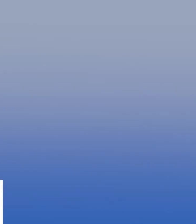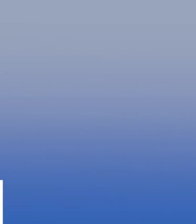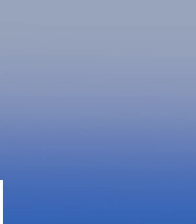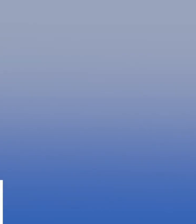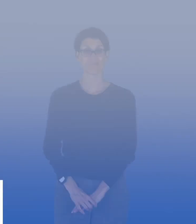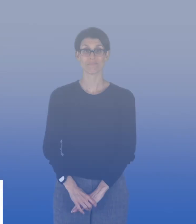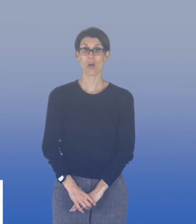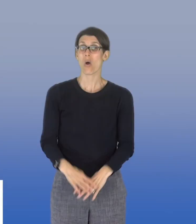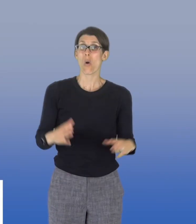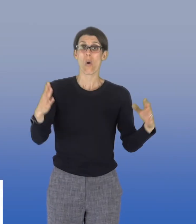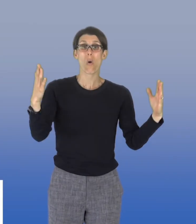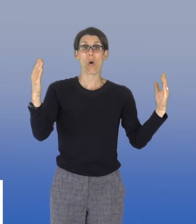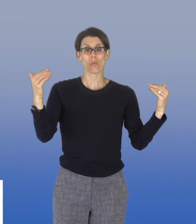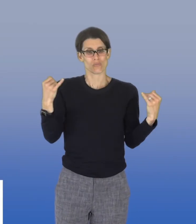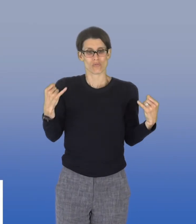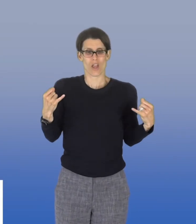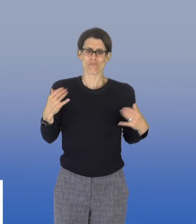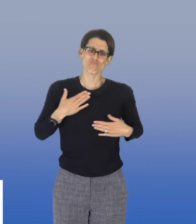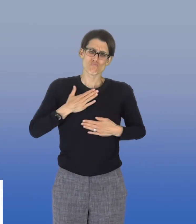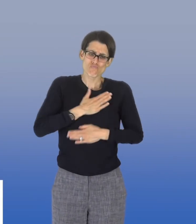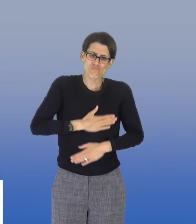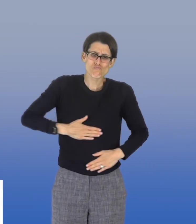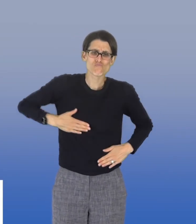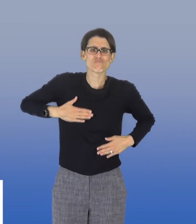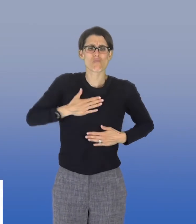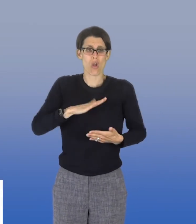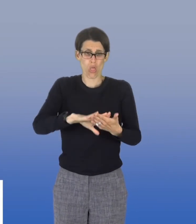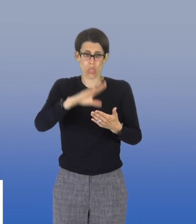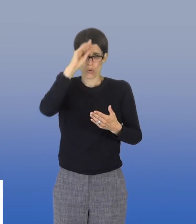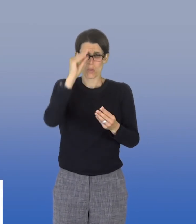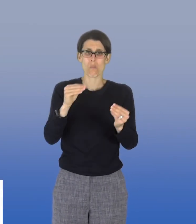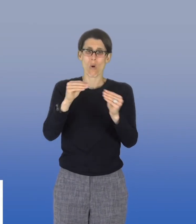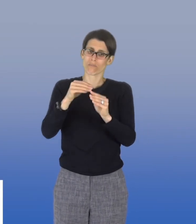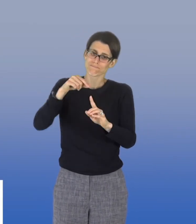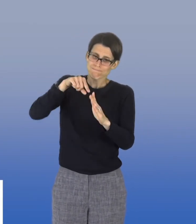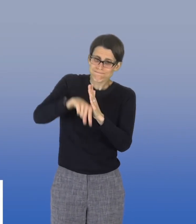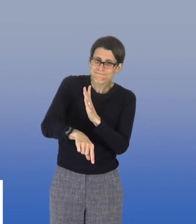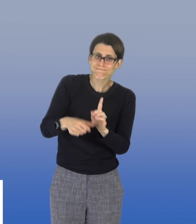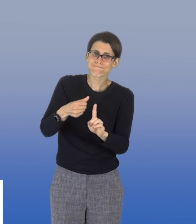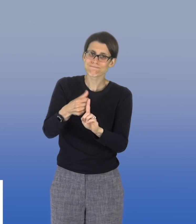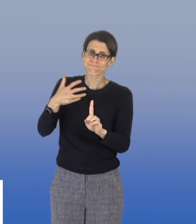I hope you had a great time learning about whales today.